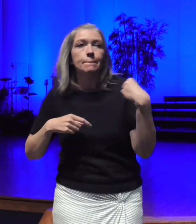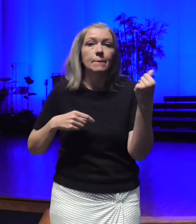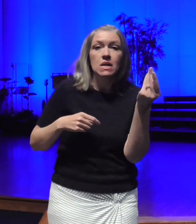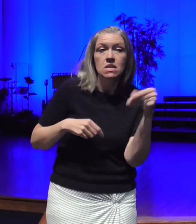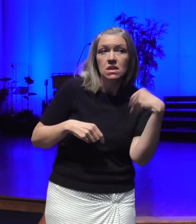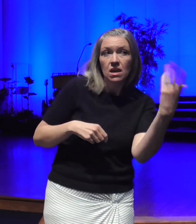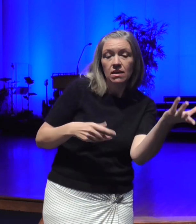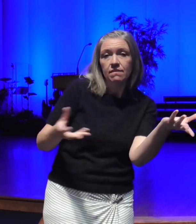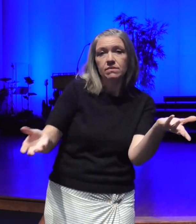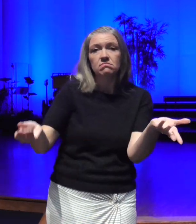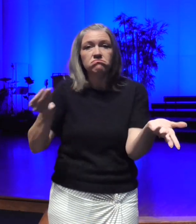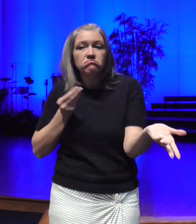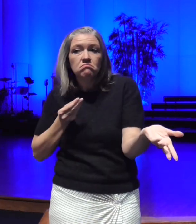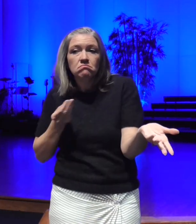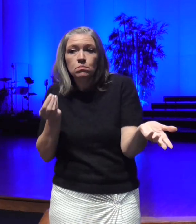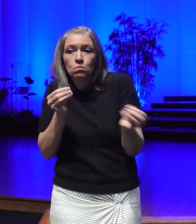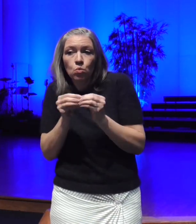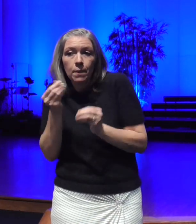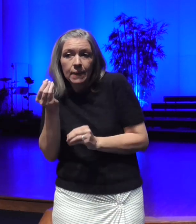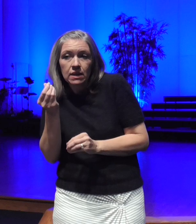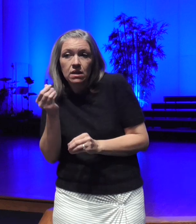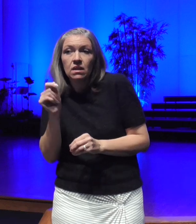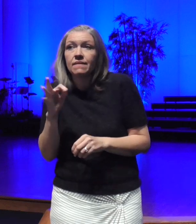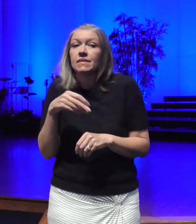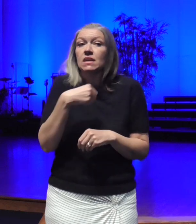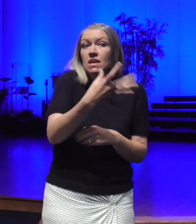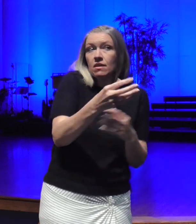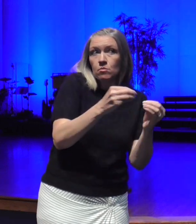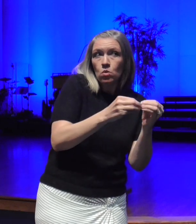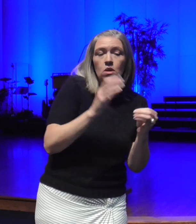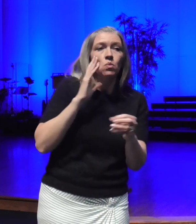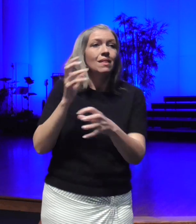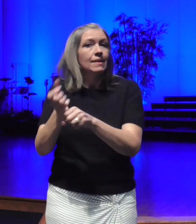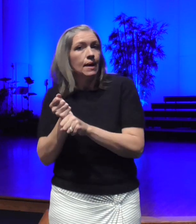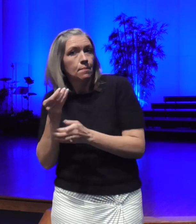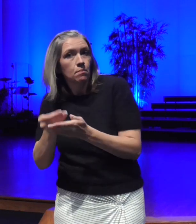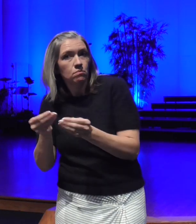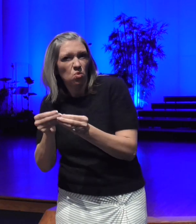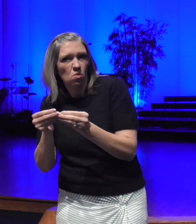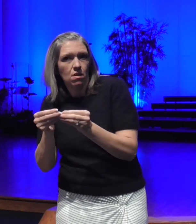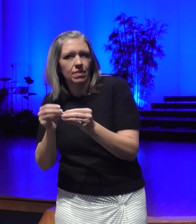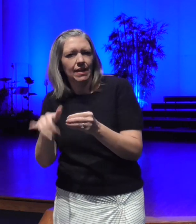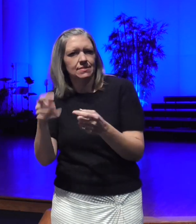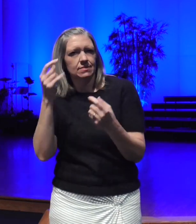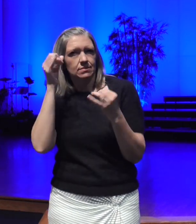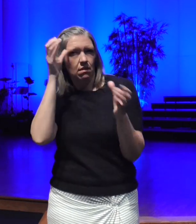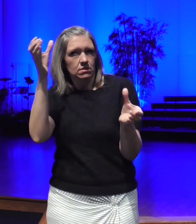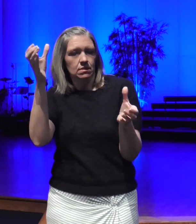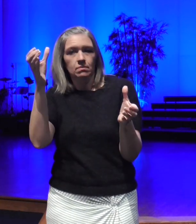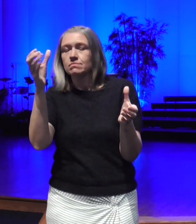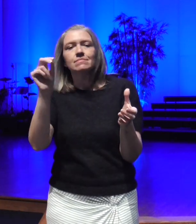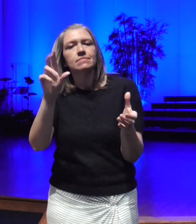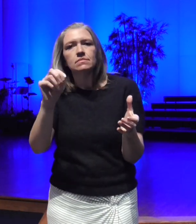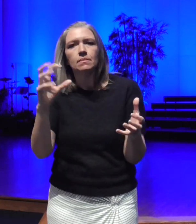this to get. If I give more, then I'll get more. If I give more, then I'll get more. And we miss the